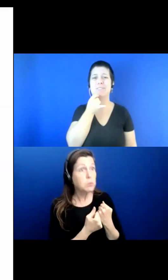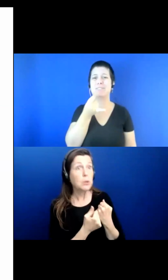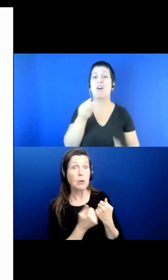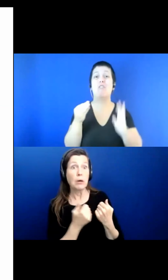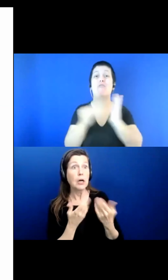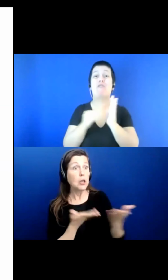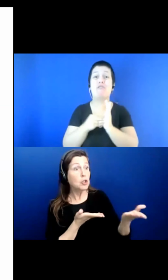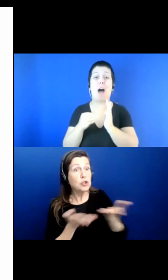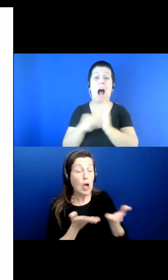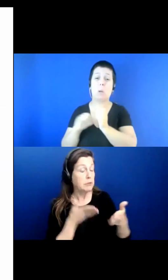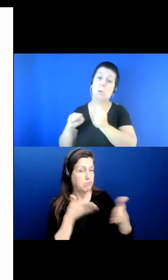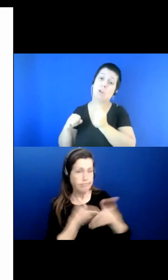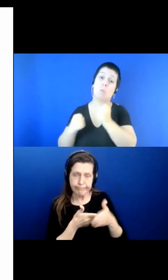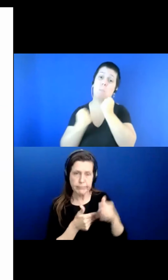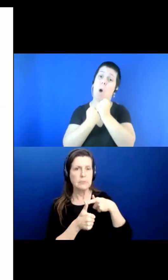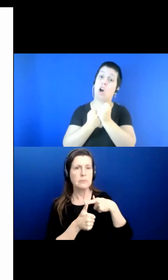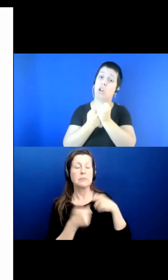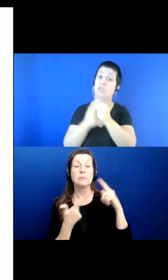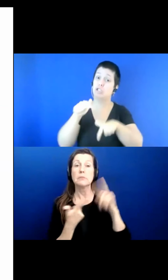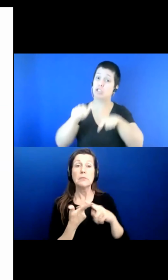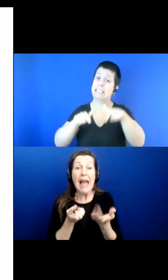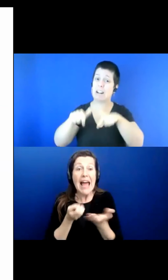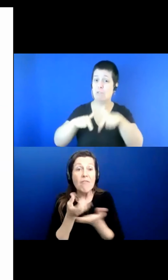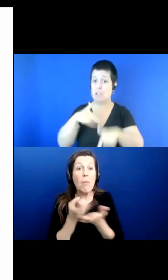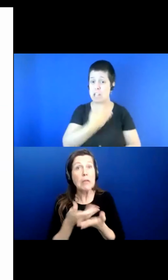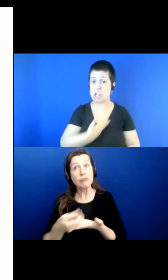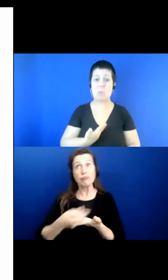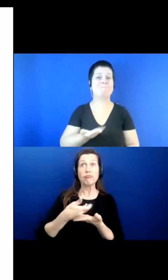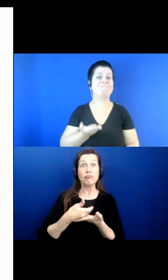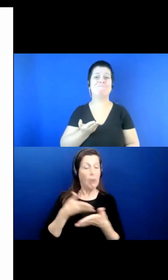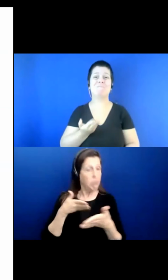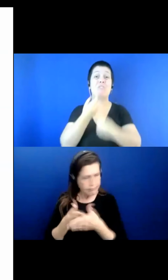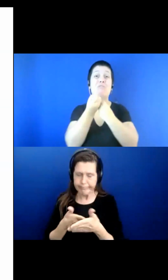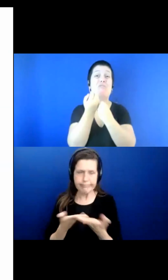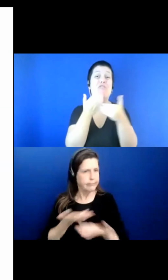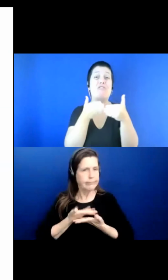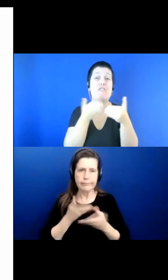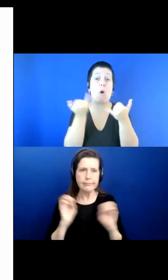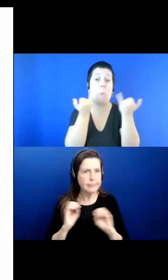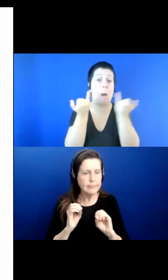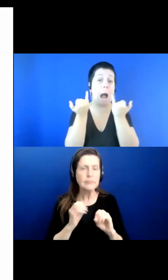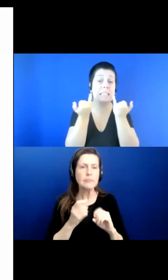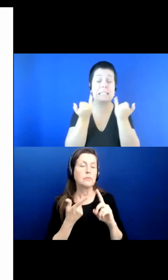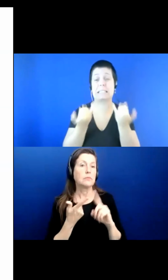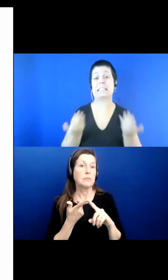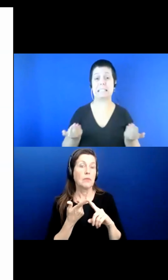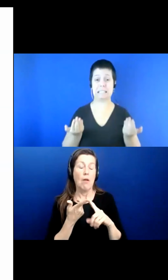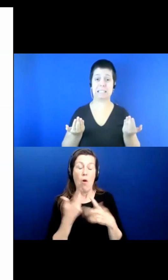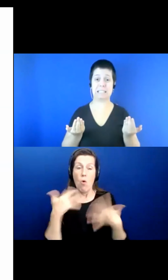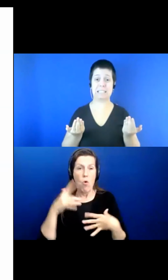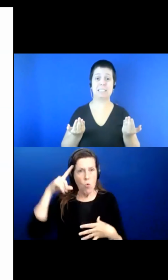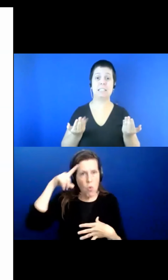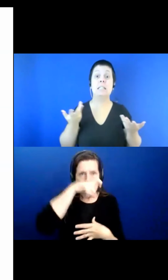services, accessibility of information, which ultimately makes it extremely difficult to voice